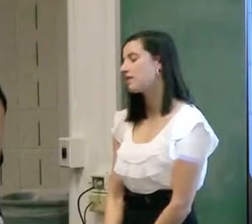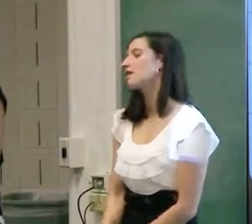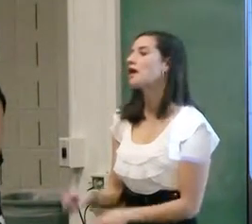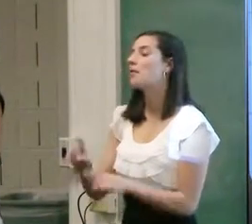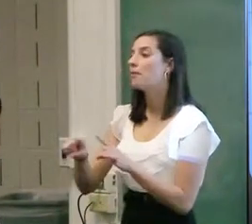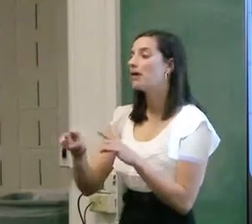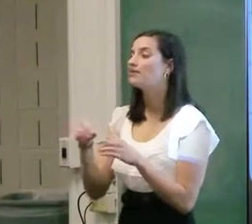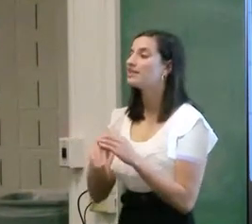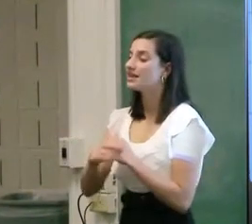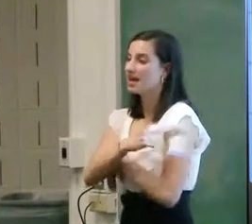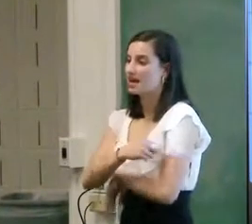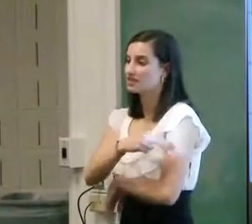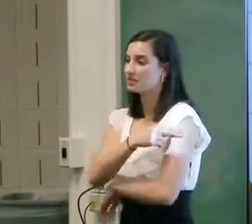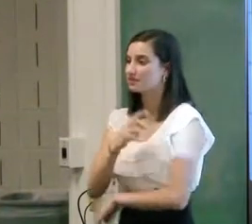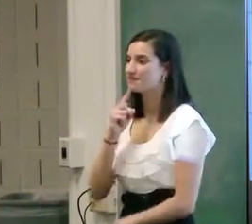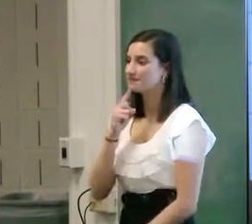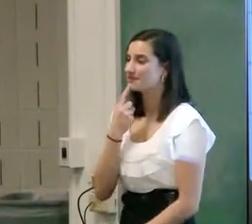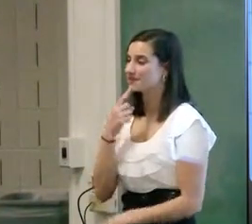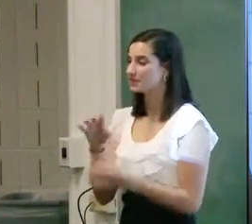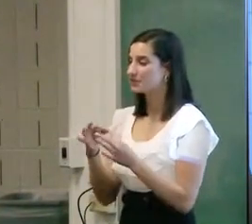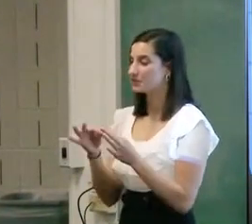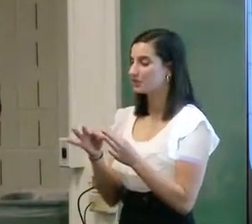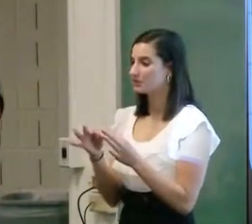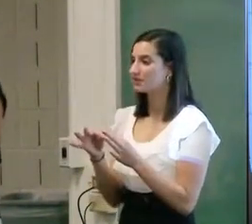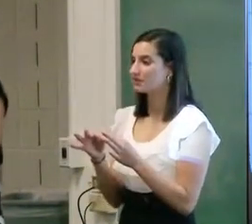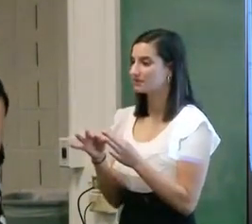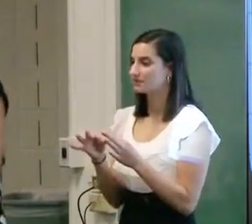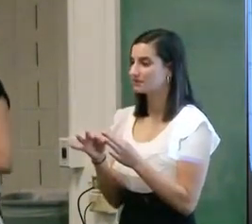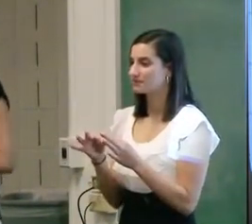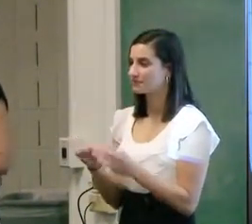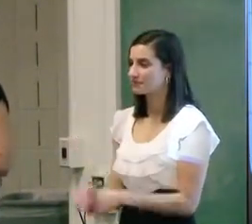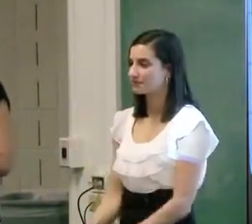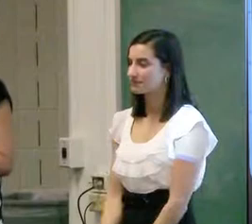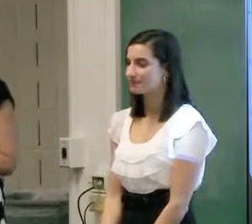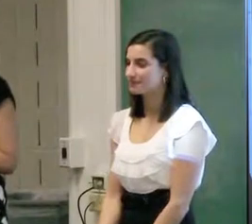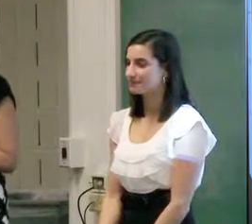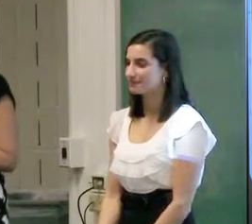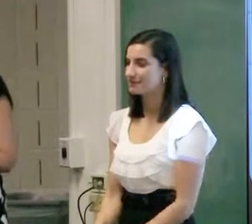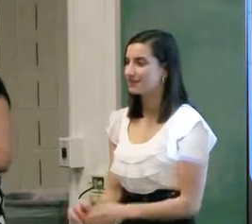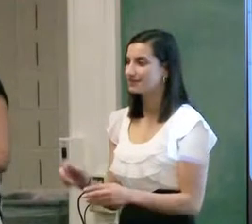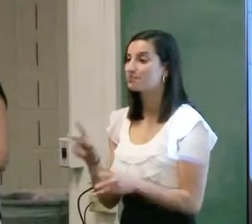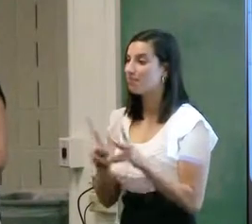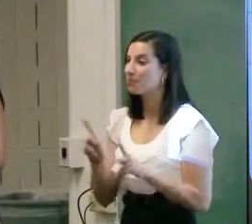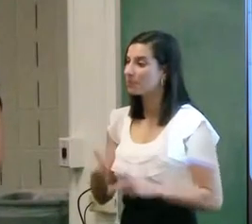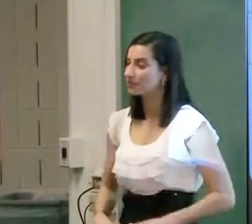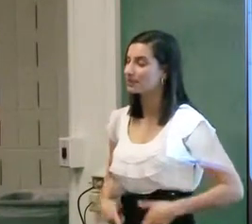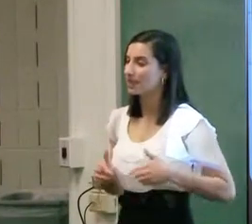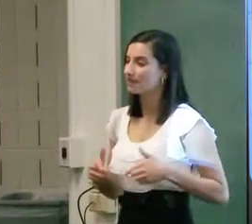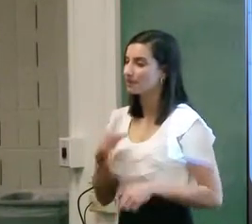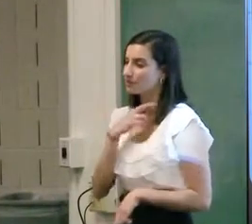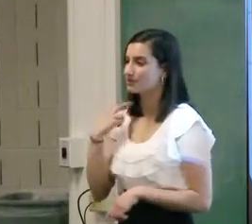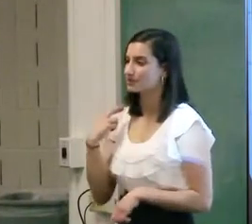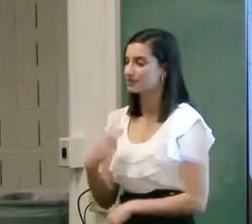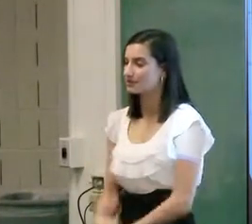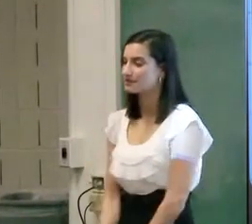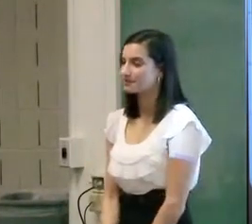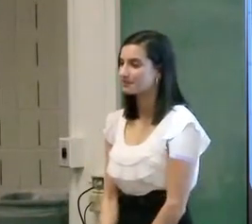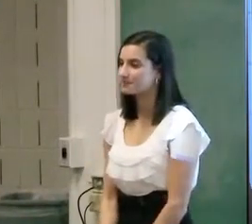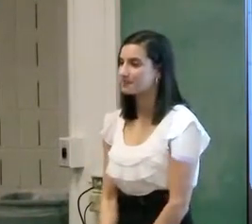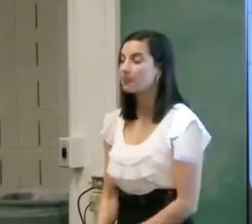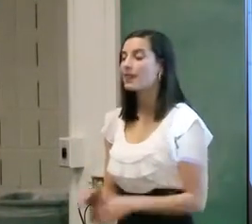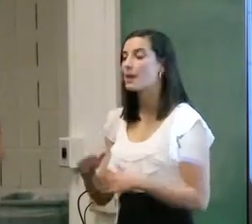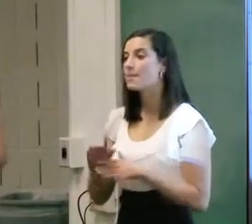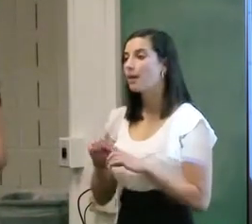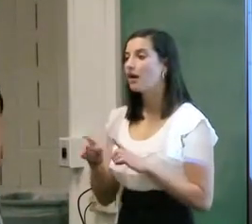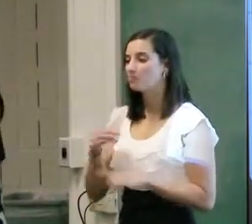But being in a hospital, it's serious interpreting. It's not, it's people's lives. But she told me that she'd still be willing